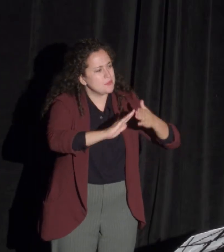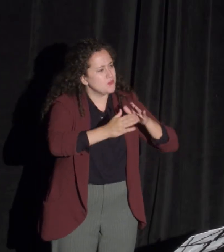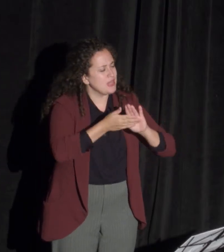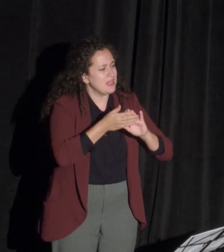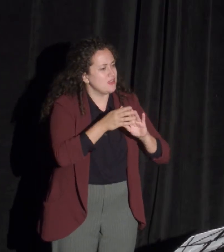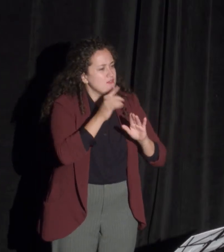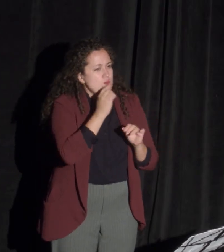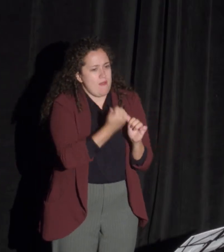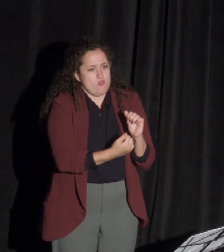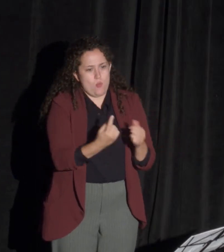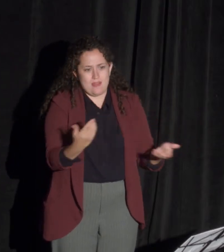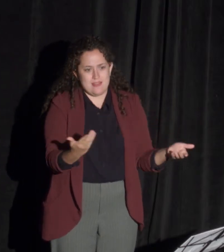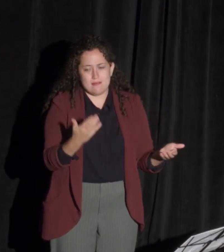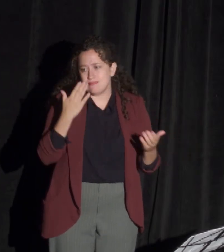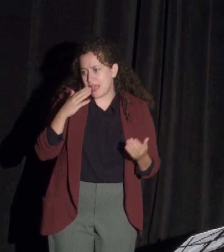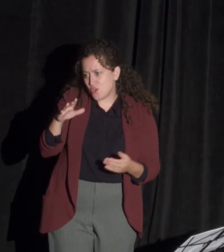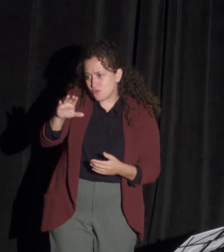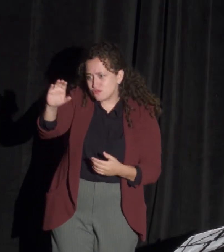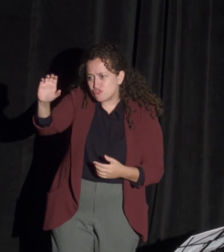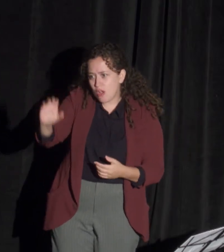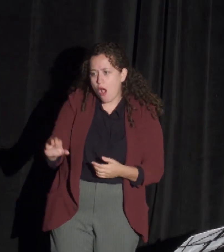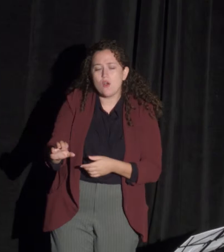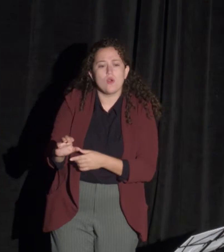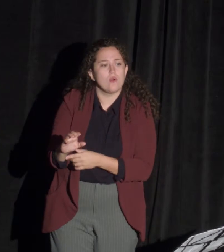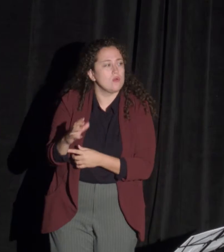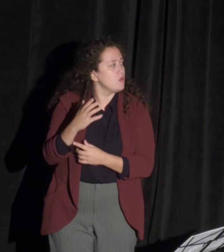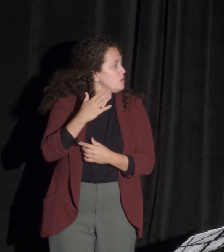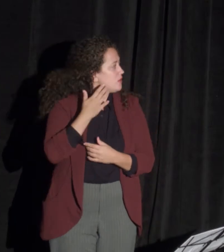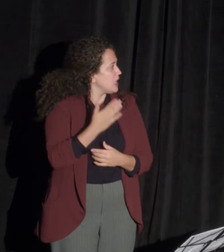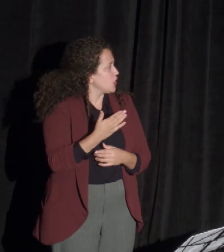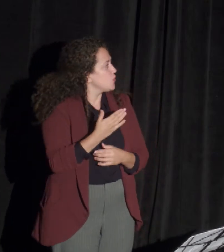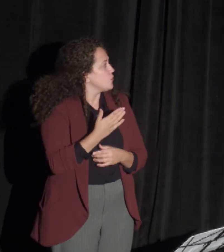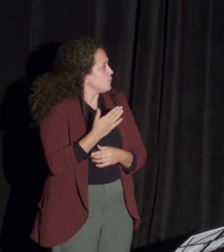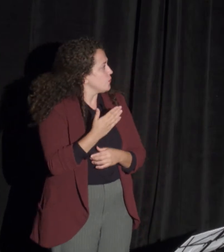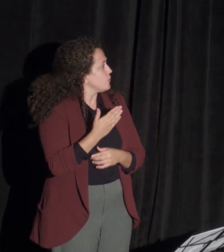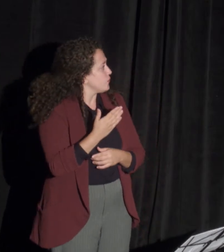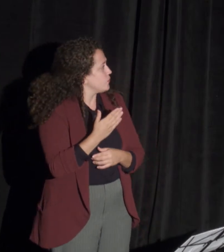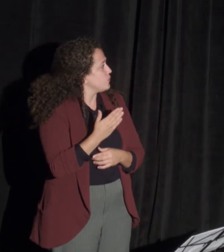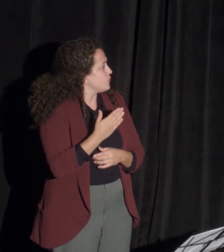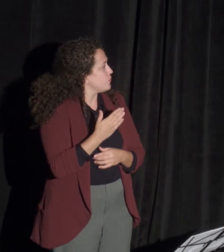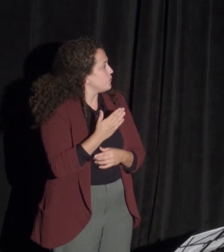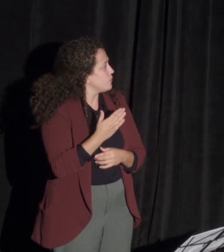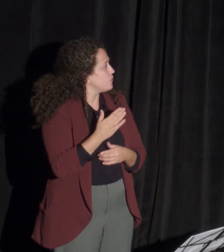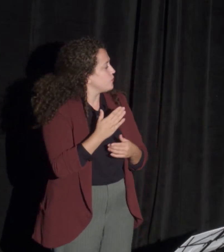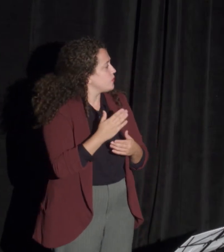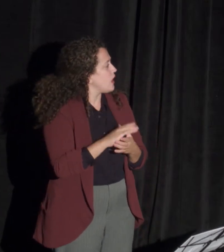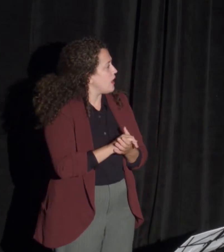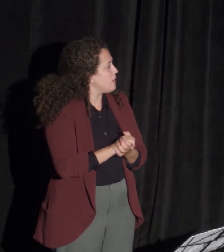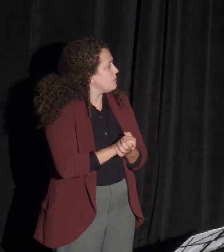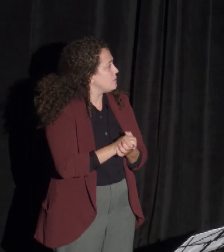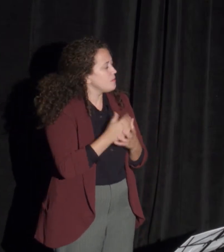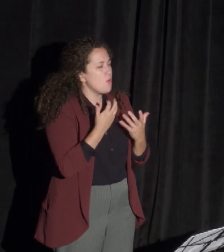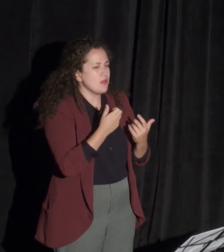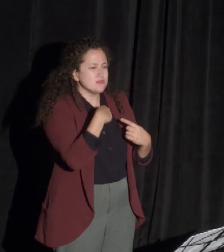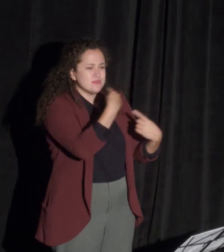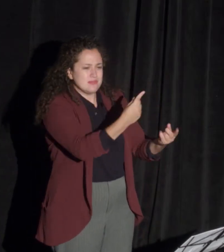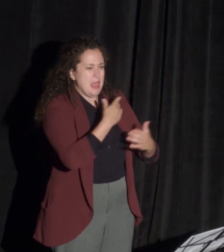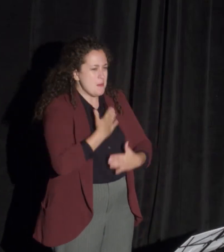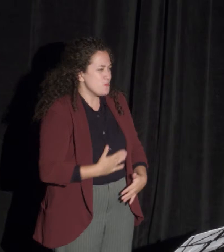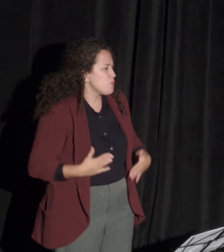you, Chicago. Thank you, fandom. And I just want to say I appreciate everybody that voted in